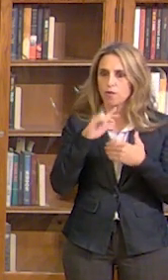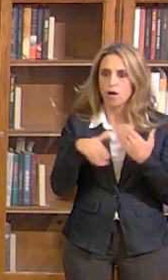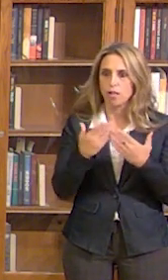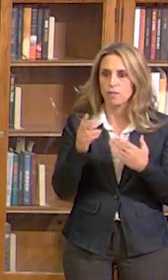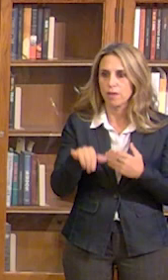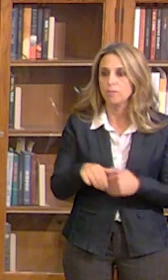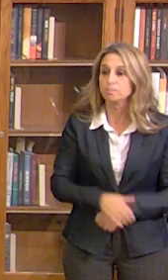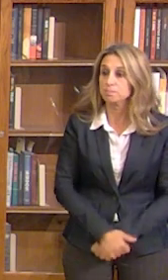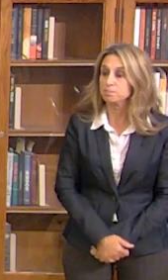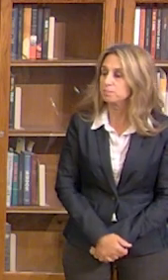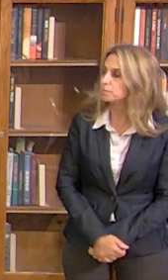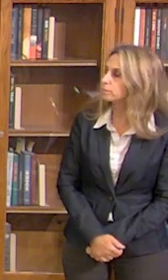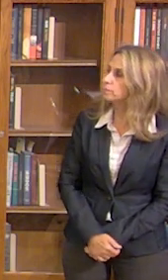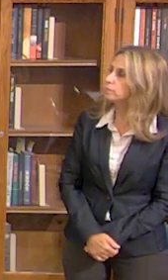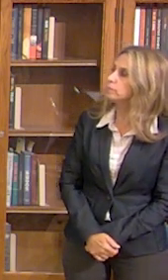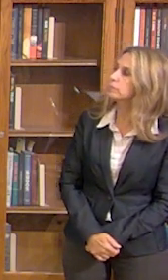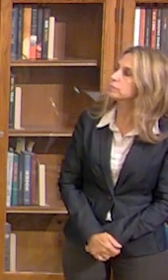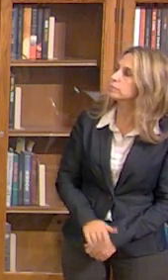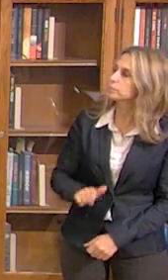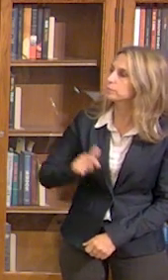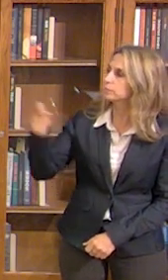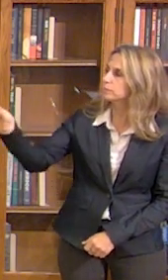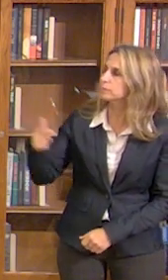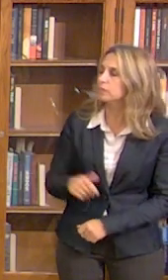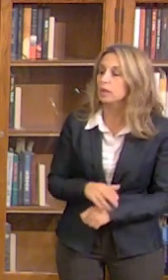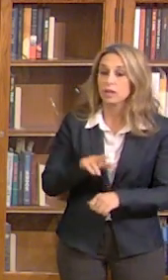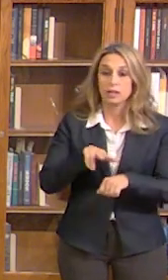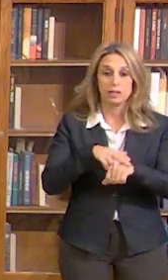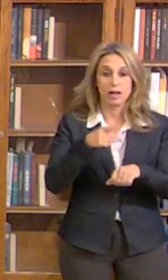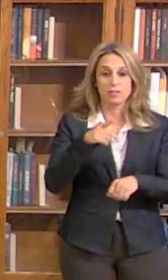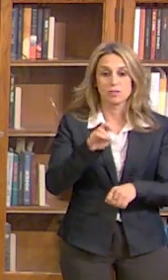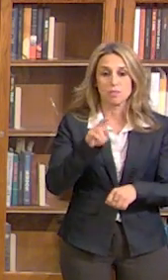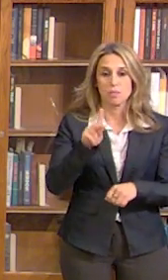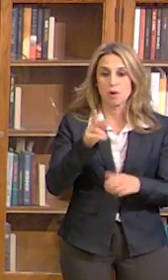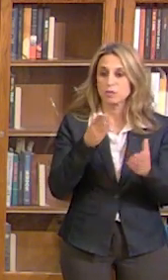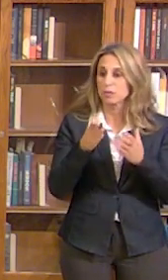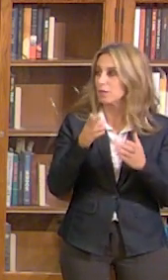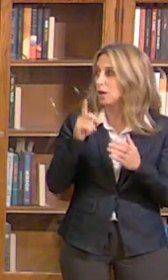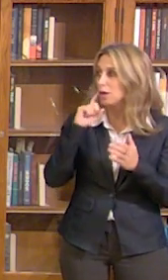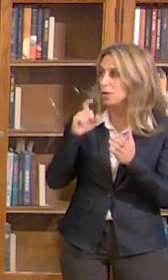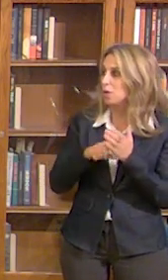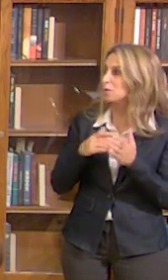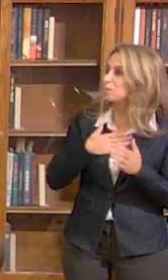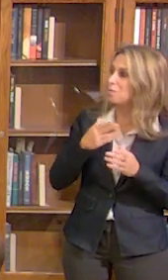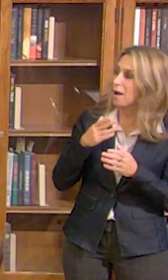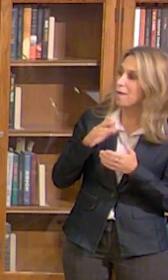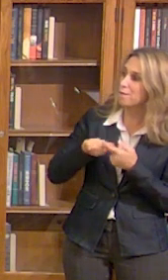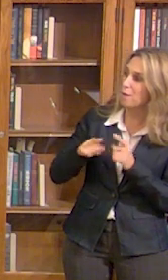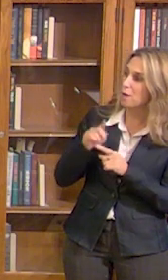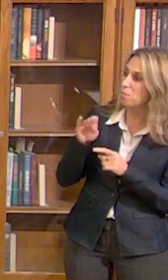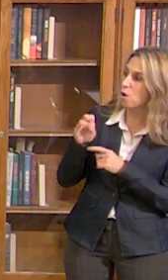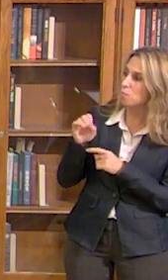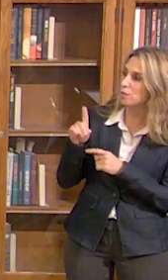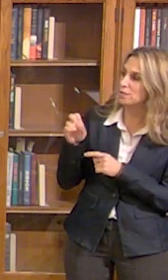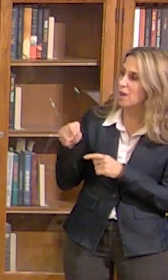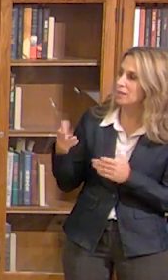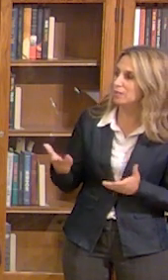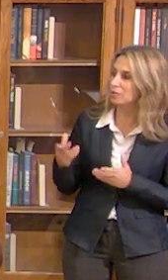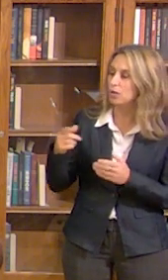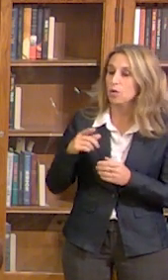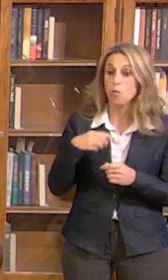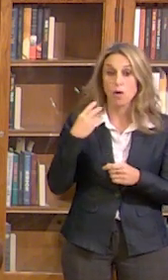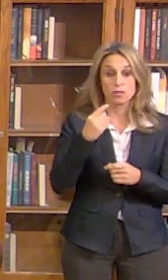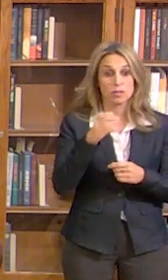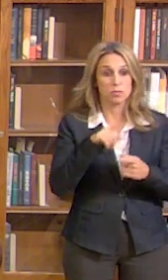that and I I want to put a plug for the National Park Service I see my friend Barbara Dunn here in Washington DC when I was